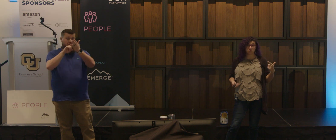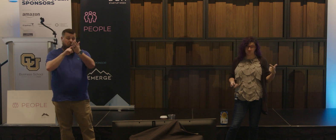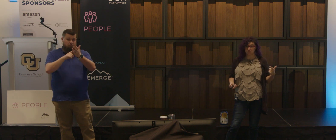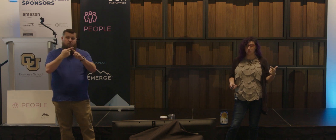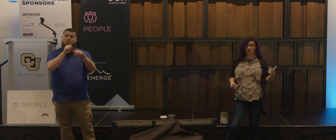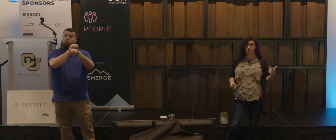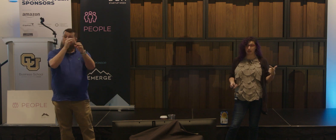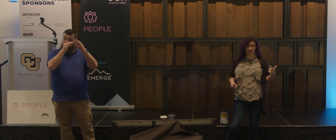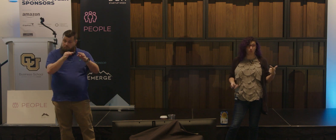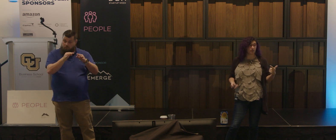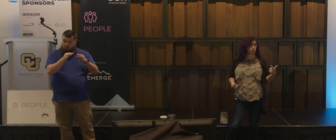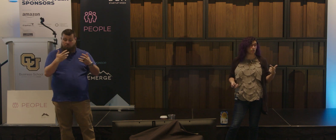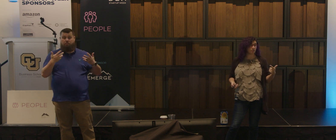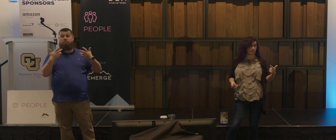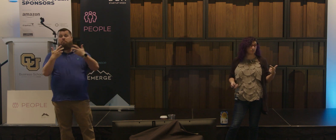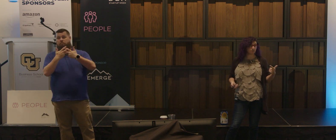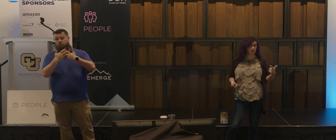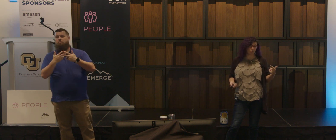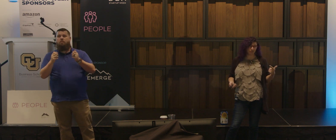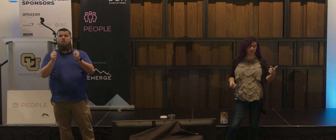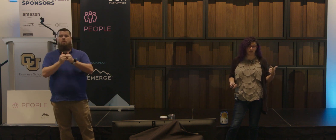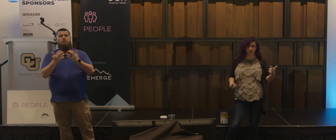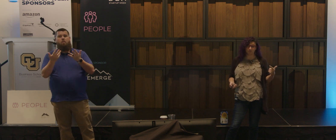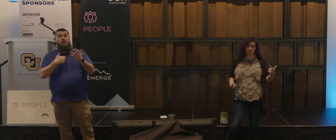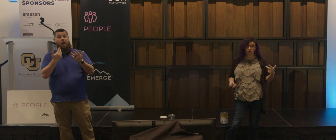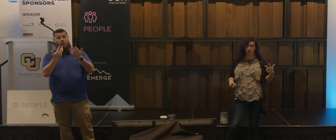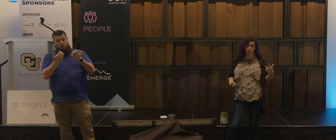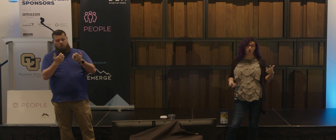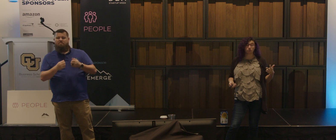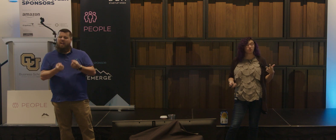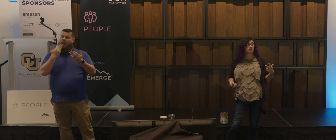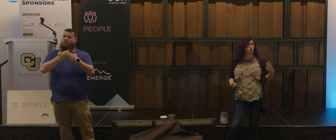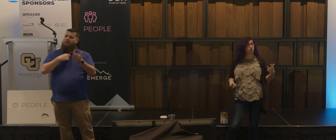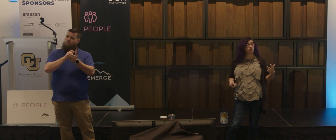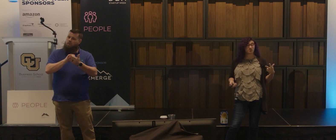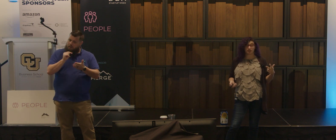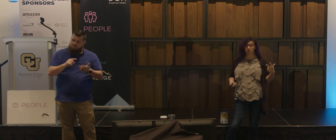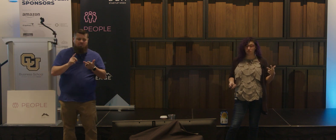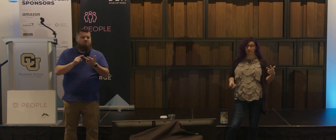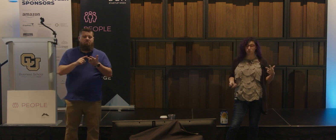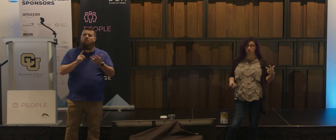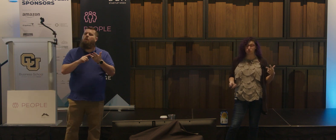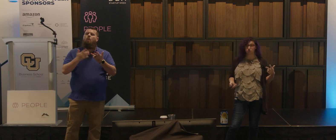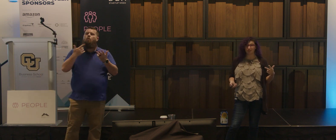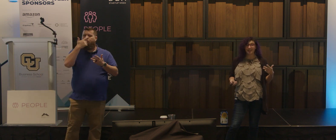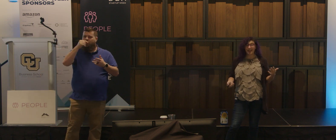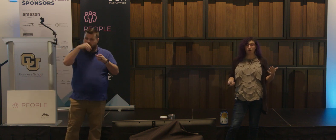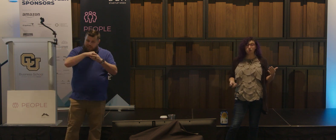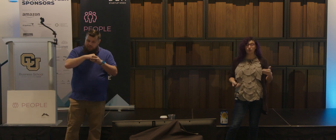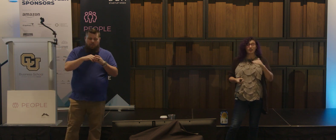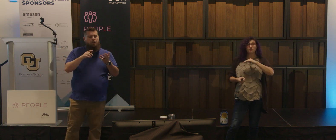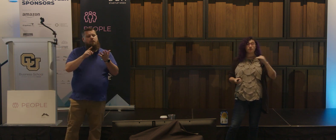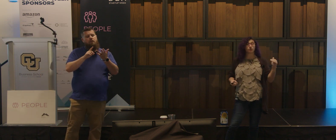description the things that I want you to have gleaned? How well did I write it? What are the things that you're interested in from that job description?